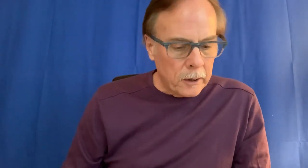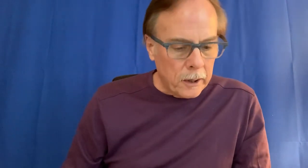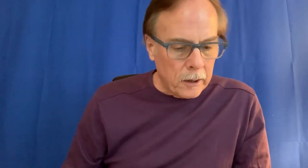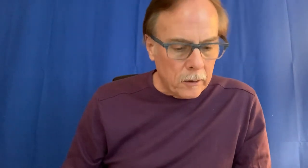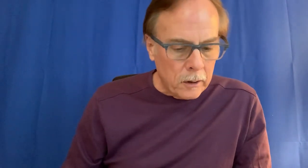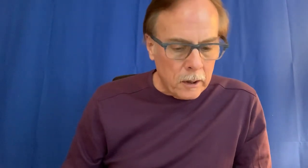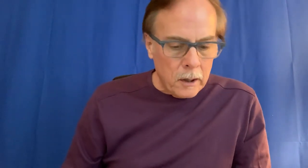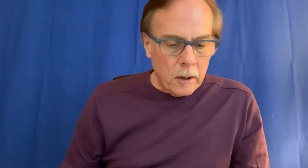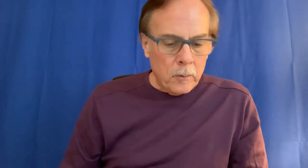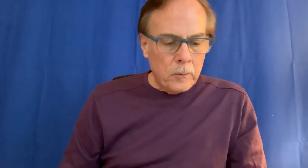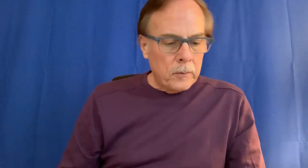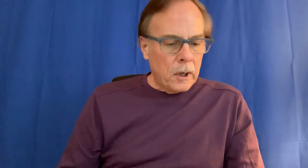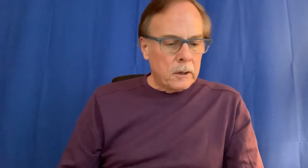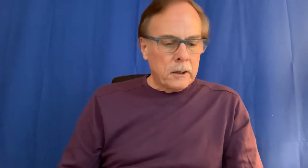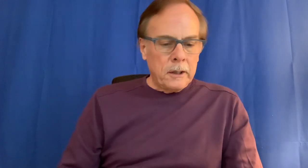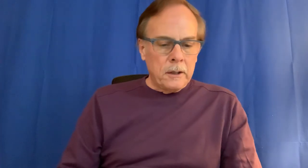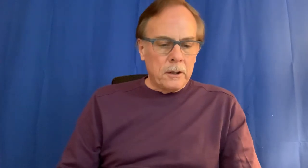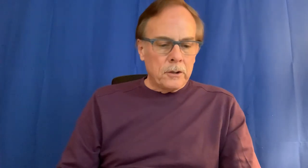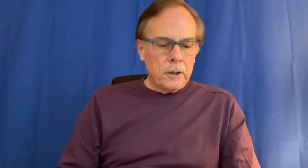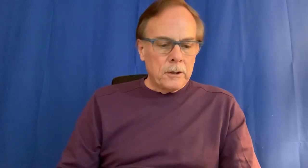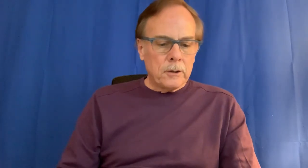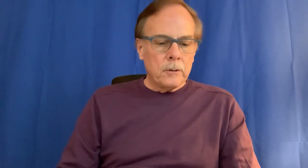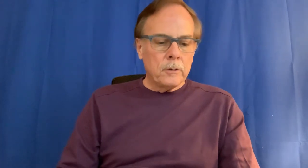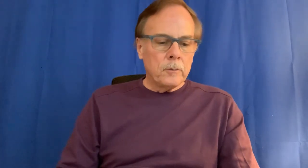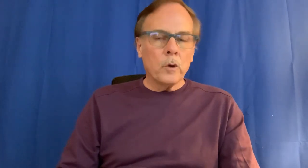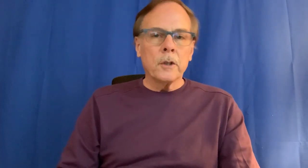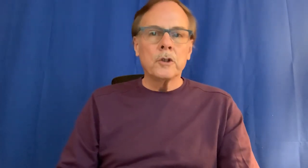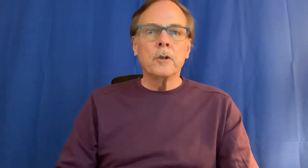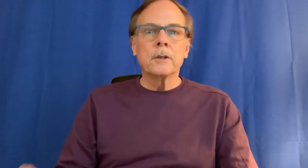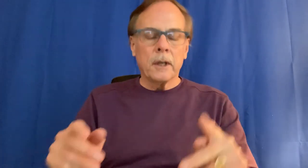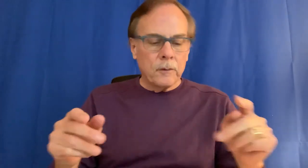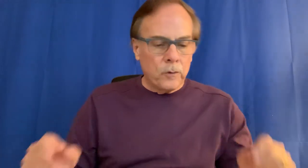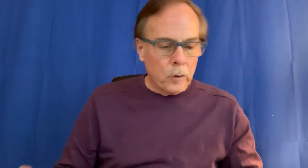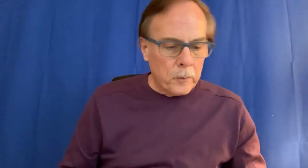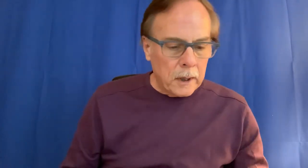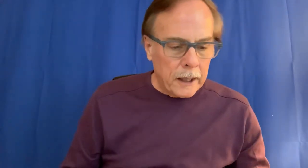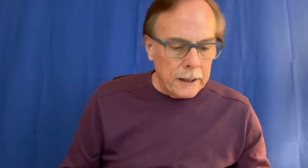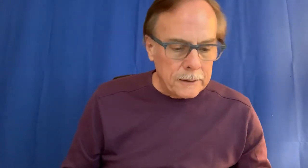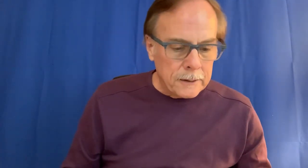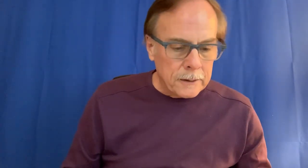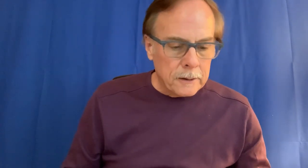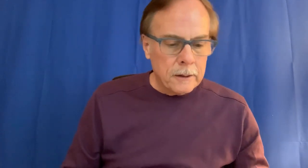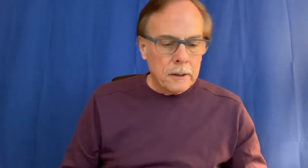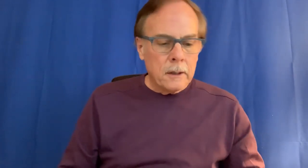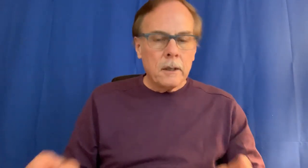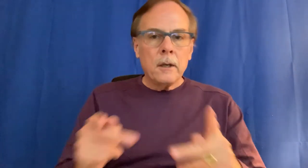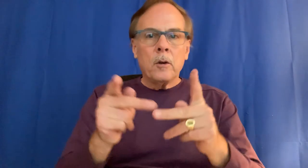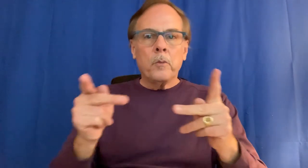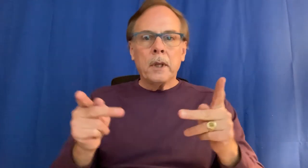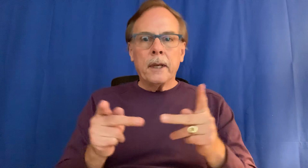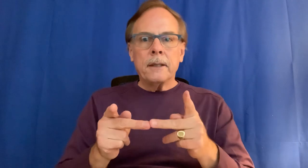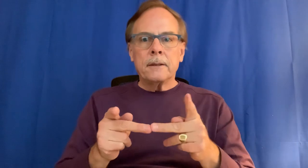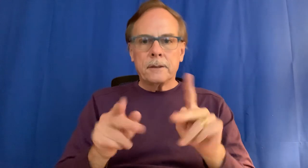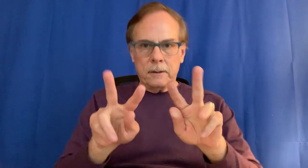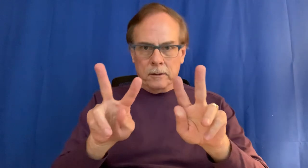now. To clean the dishes, more or less do the sign for plates. Plates, almost